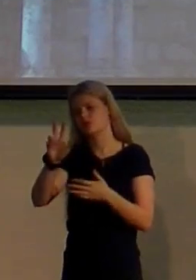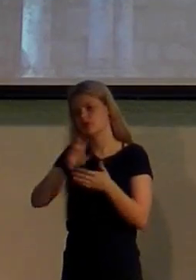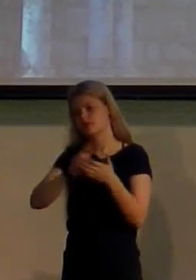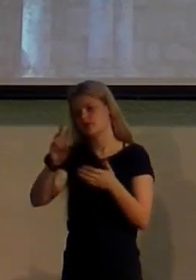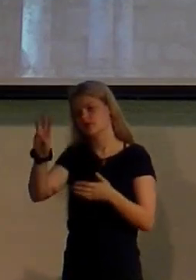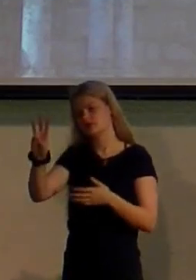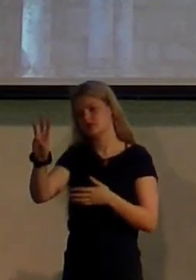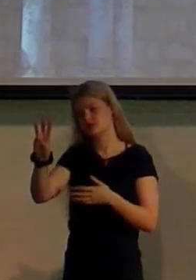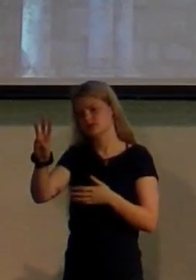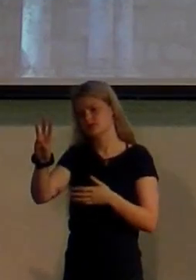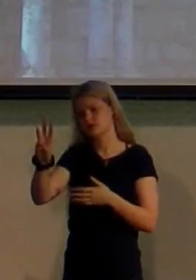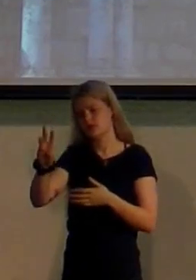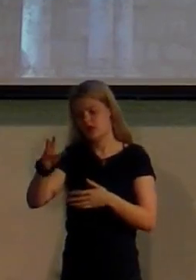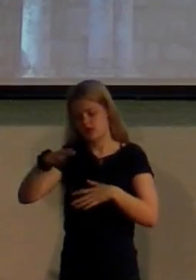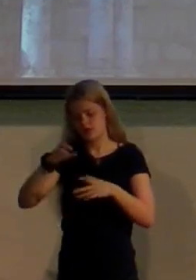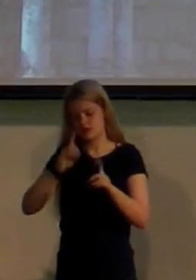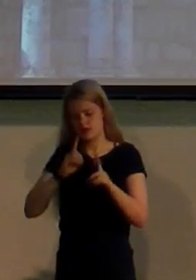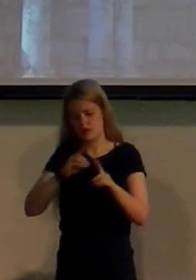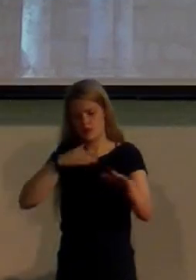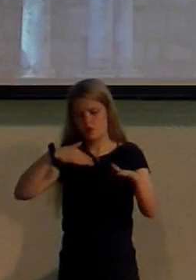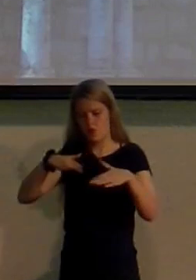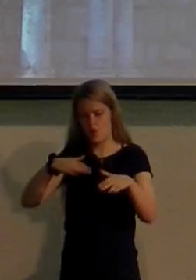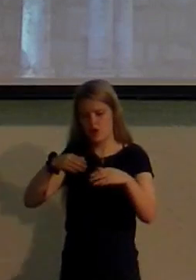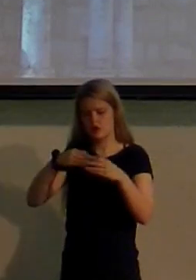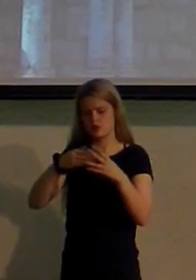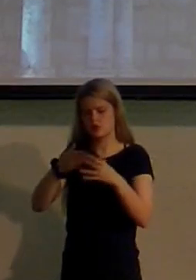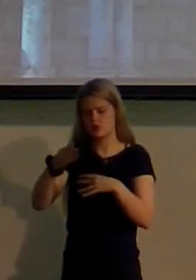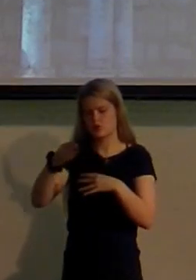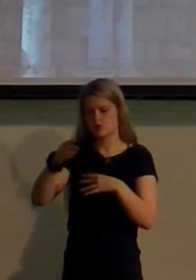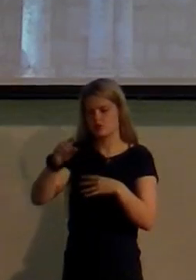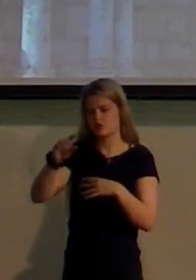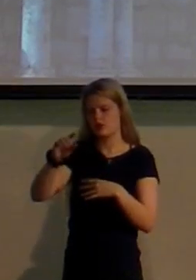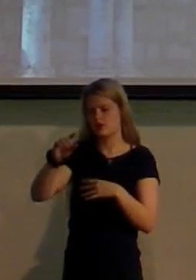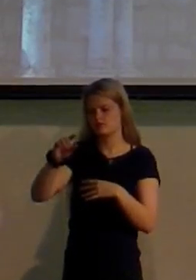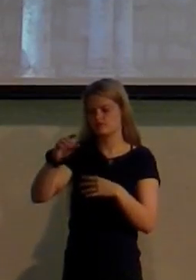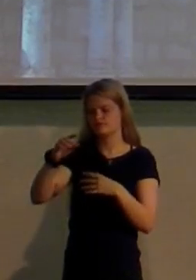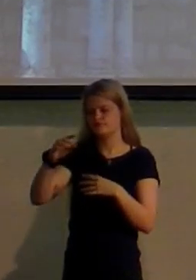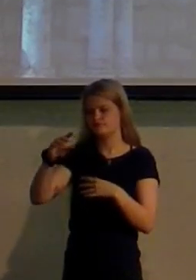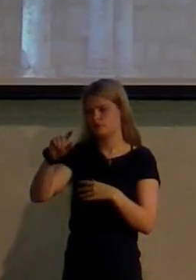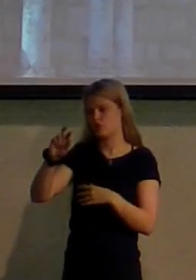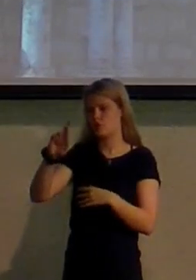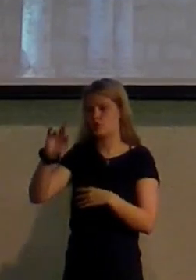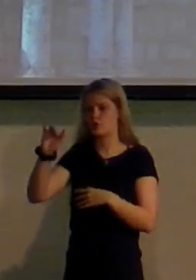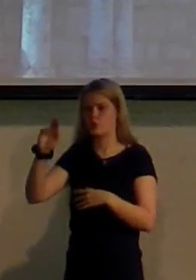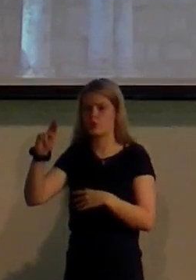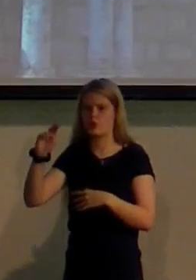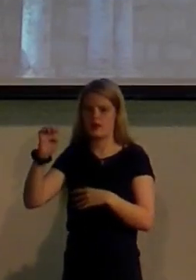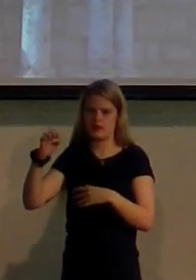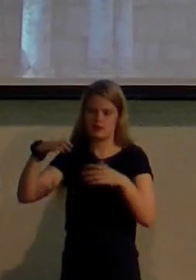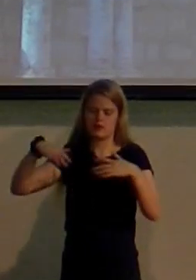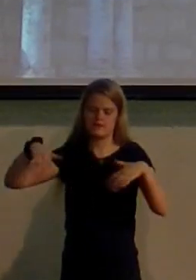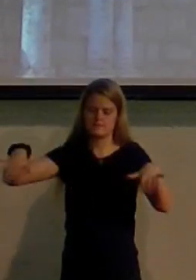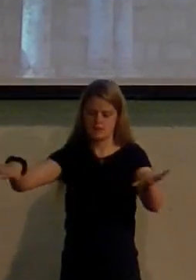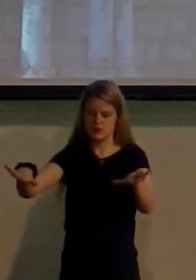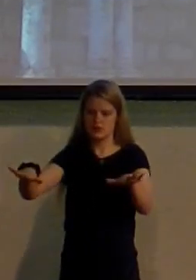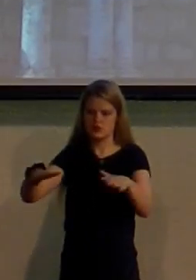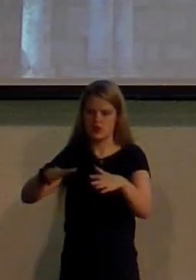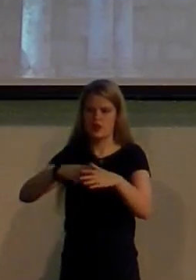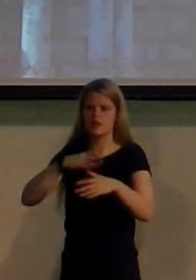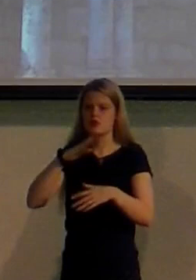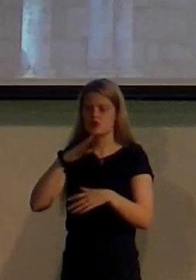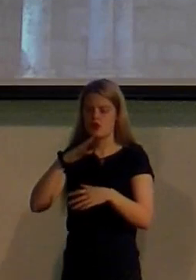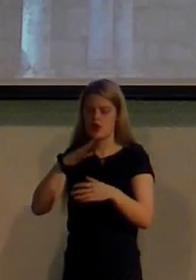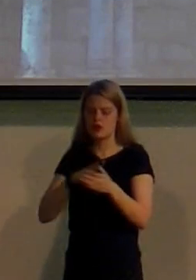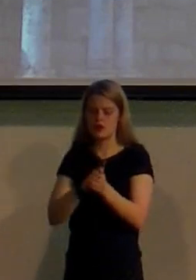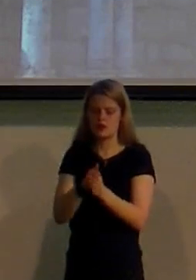The disciples walk through the grain field, and they grab a couple of handfuls of grain while they're walking, and they rub it in their hands and